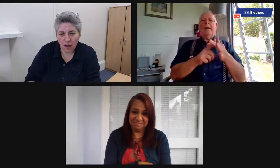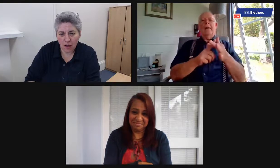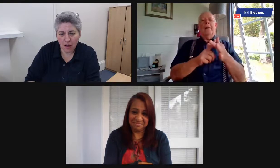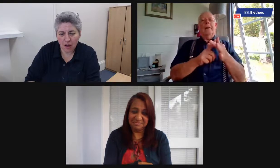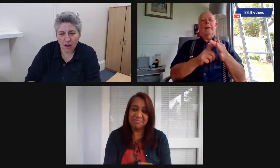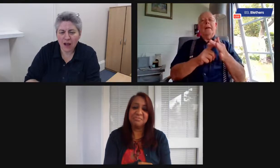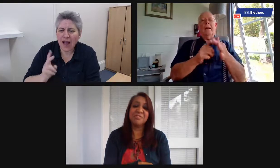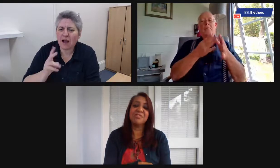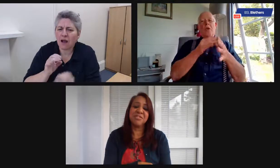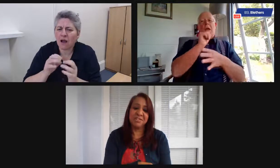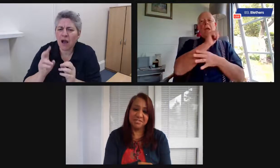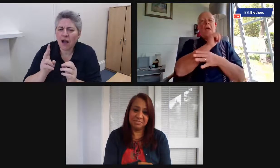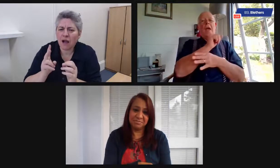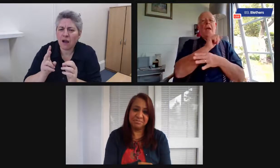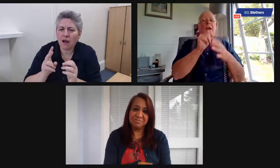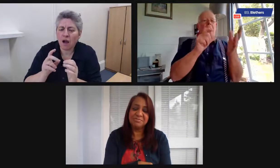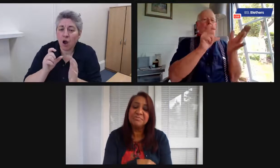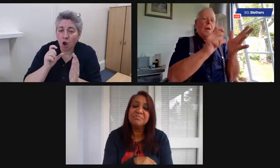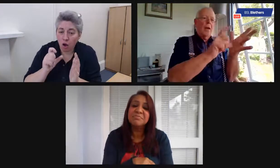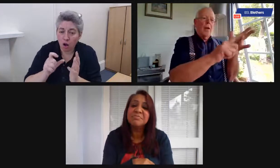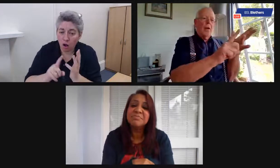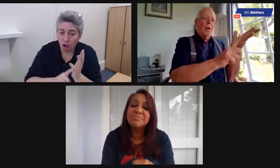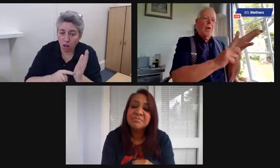This is a Calder pine from America.